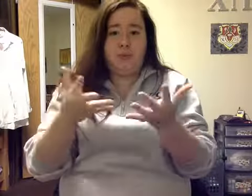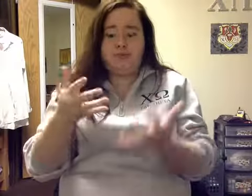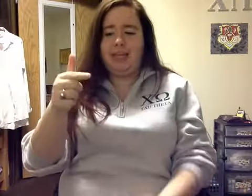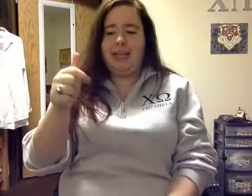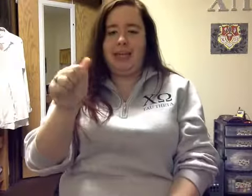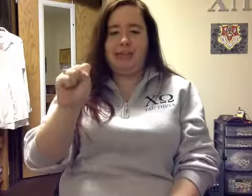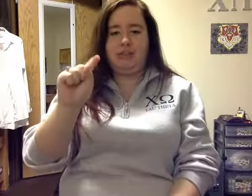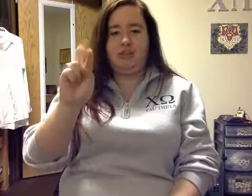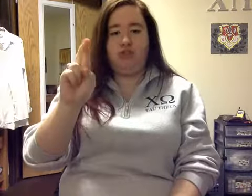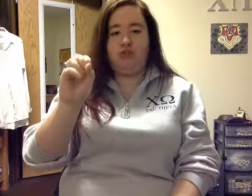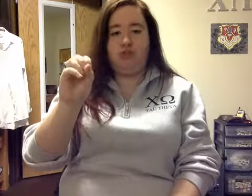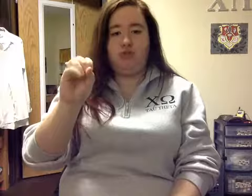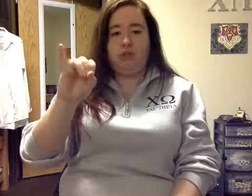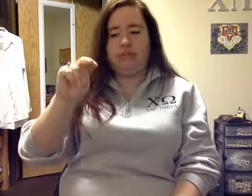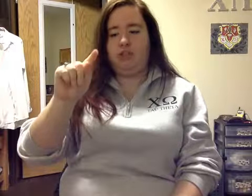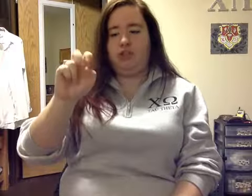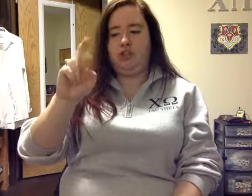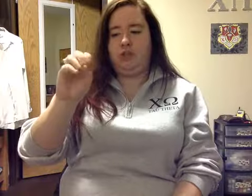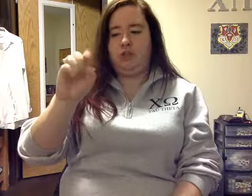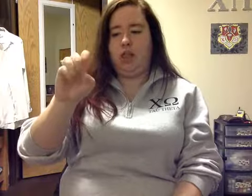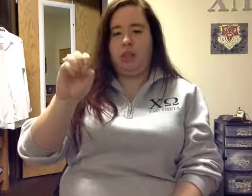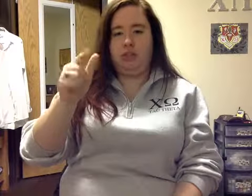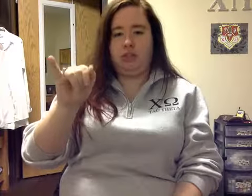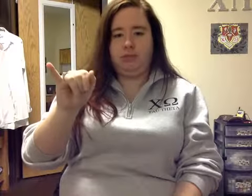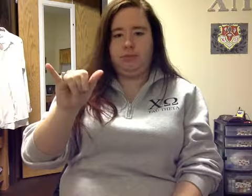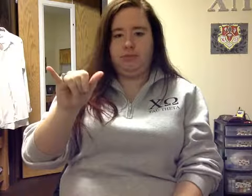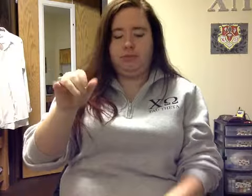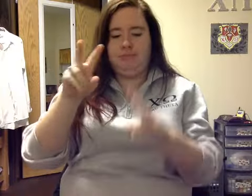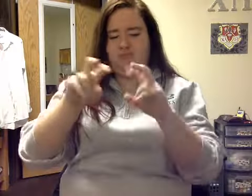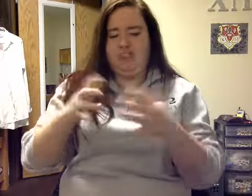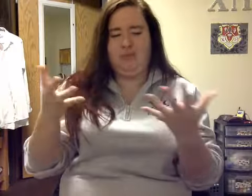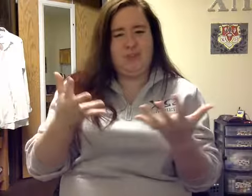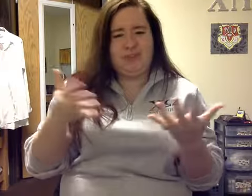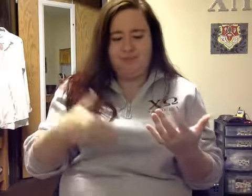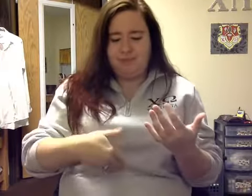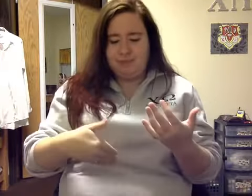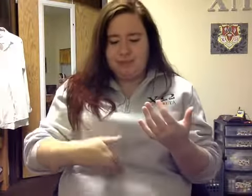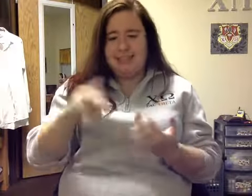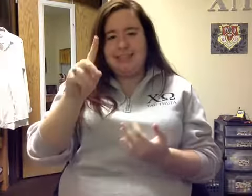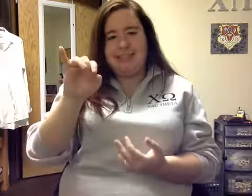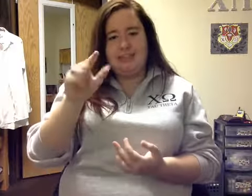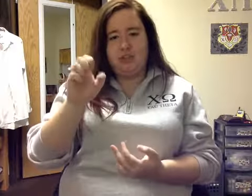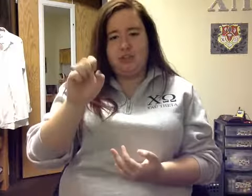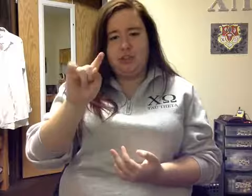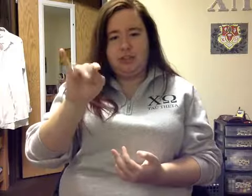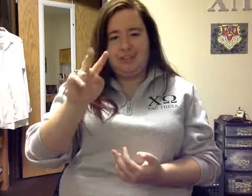We look at everything that has to do with your digestive tract and your digestive system. We're here today to kind of explain a few